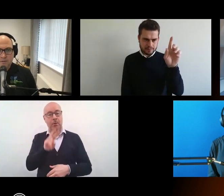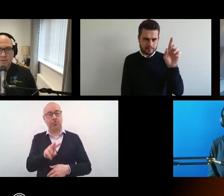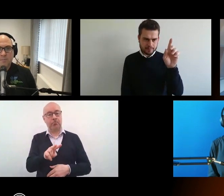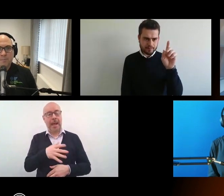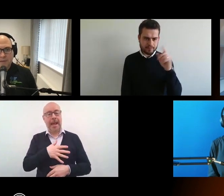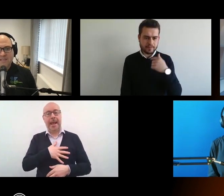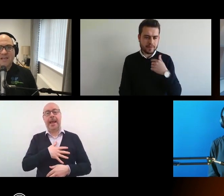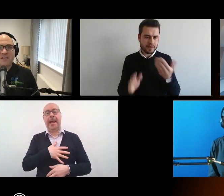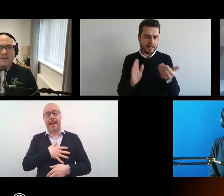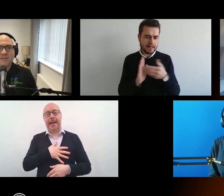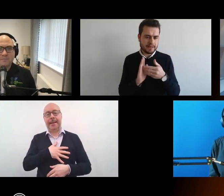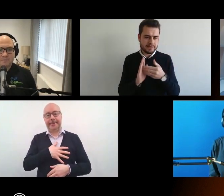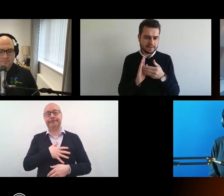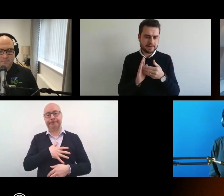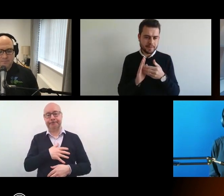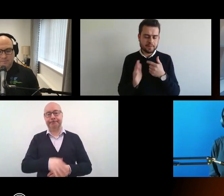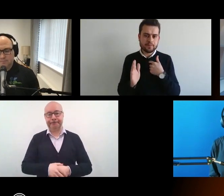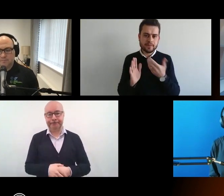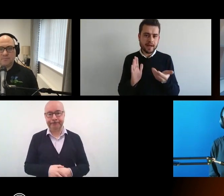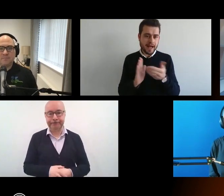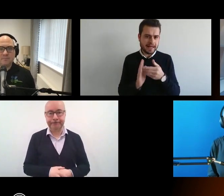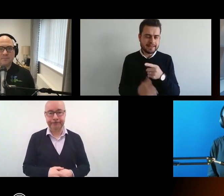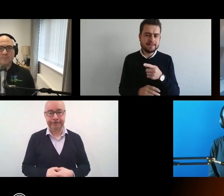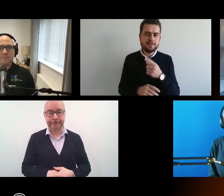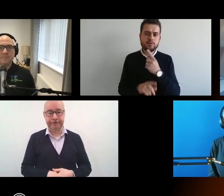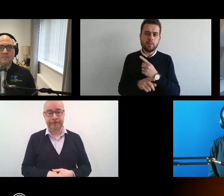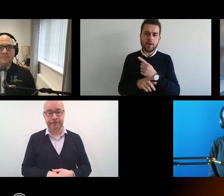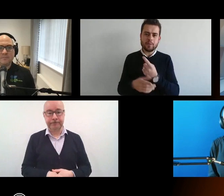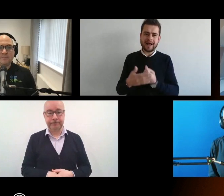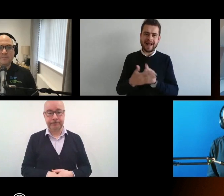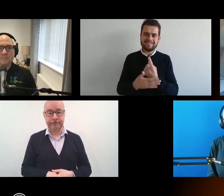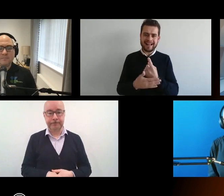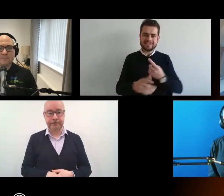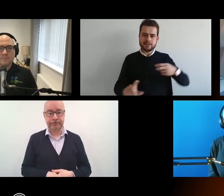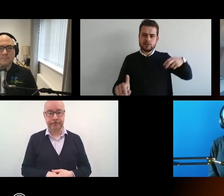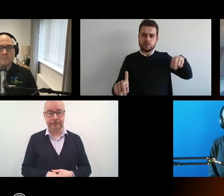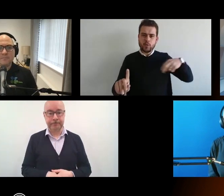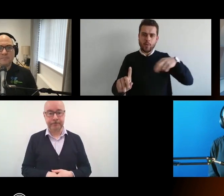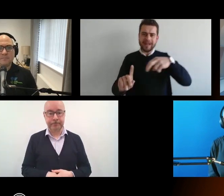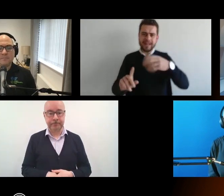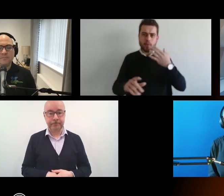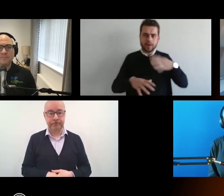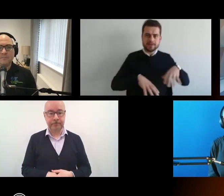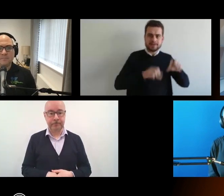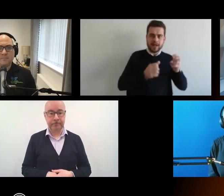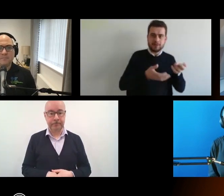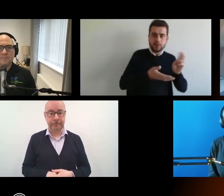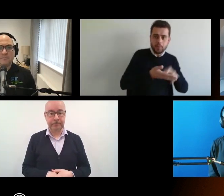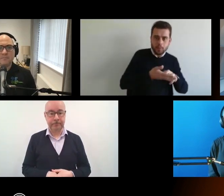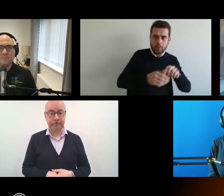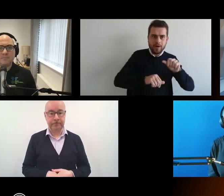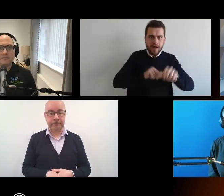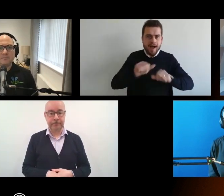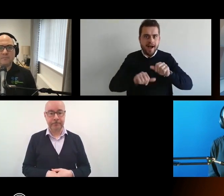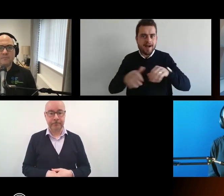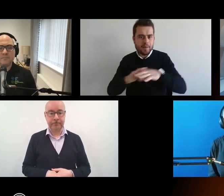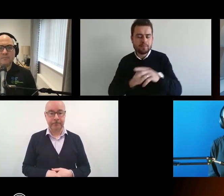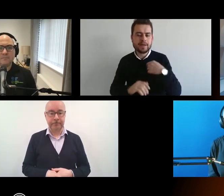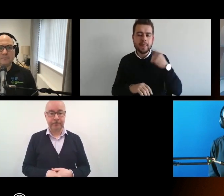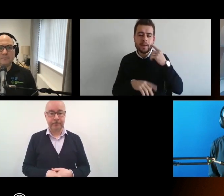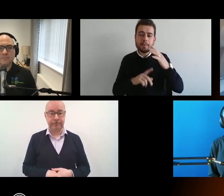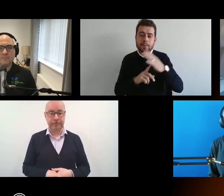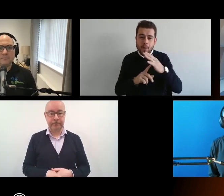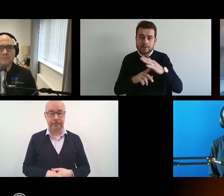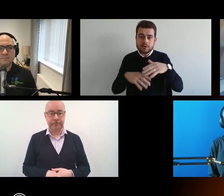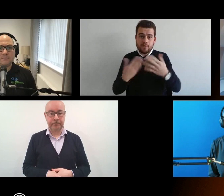Mm. Can I come in there, James? Yeah. I'd just like to add to say, when we're talking about the event,